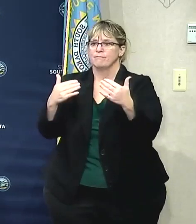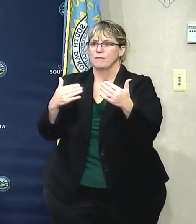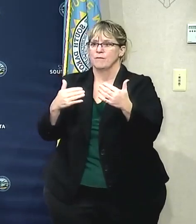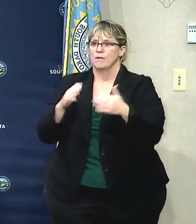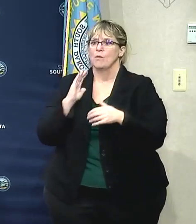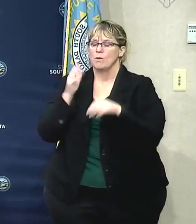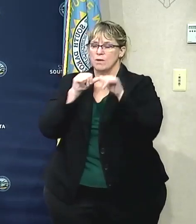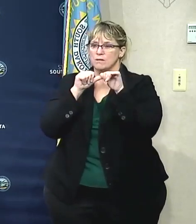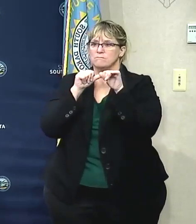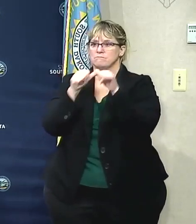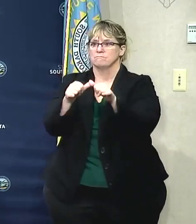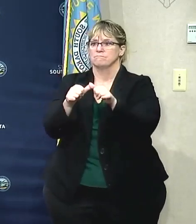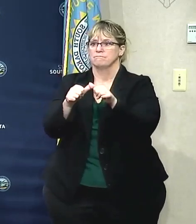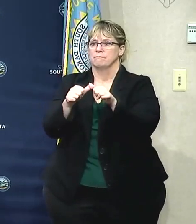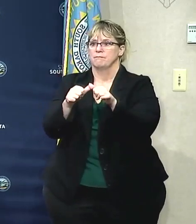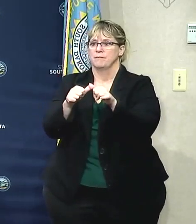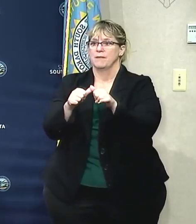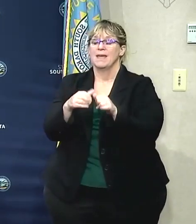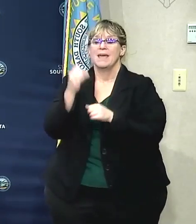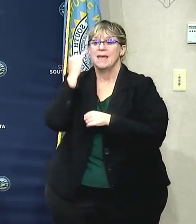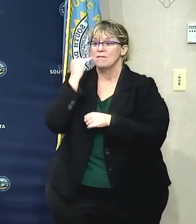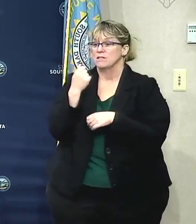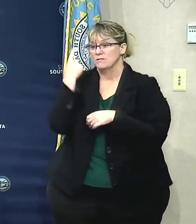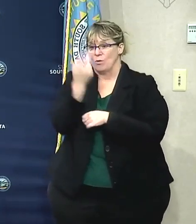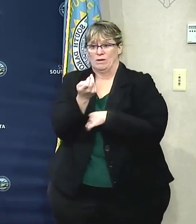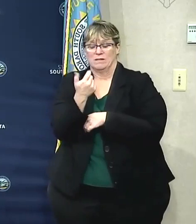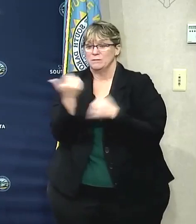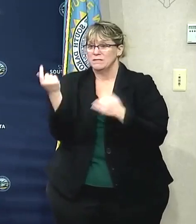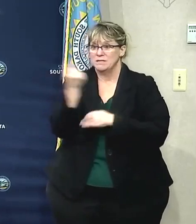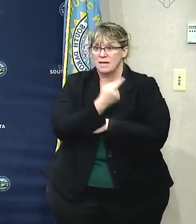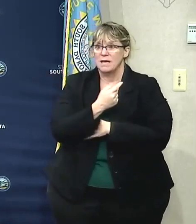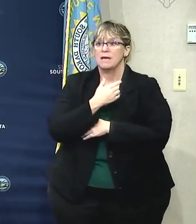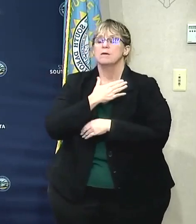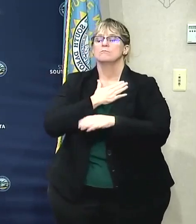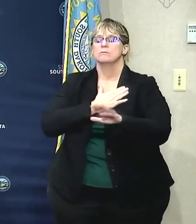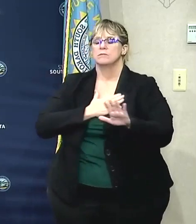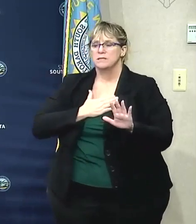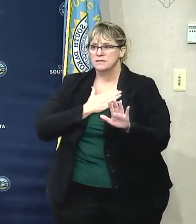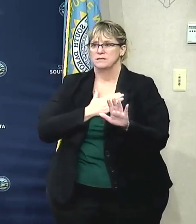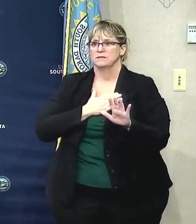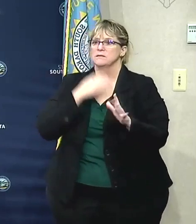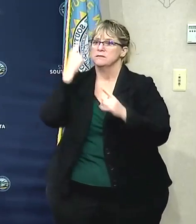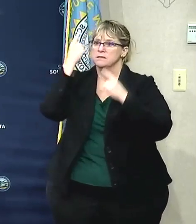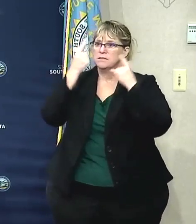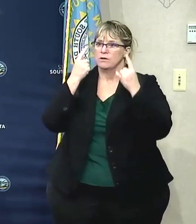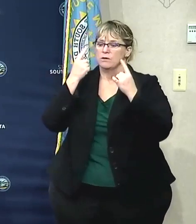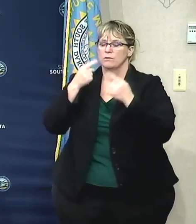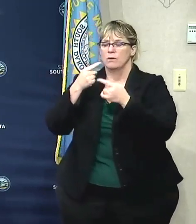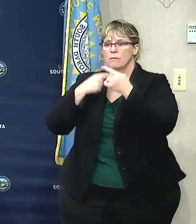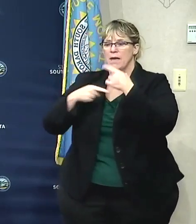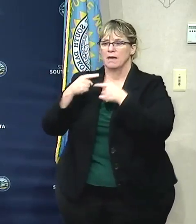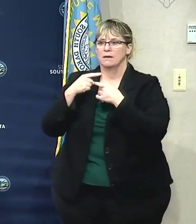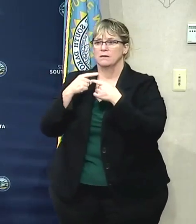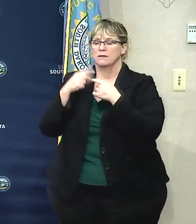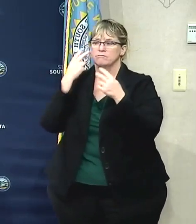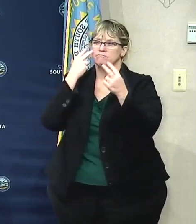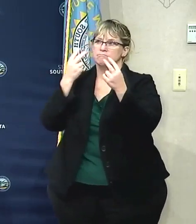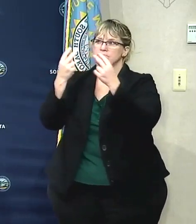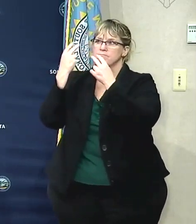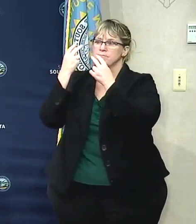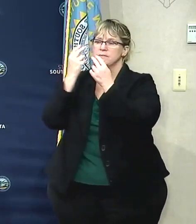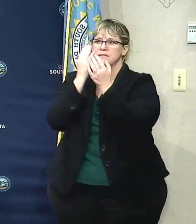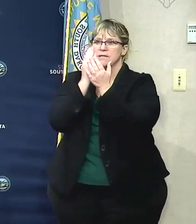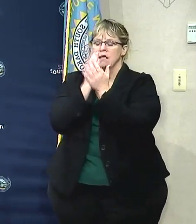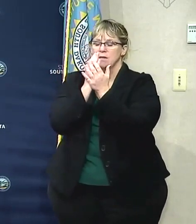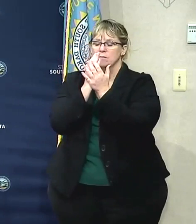will persevere. So even if it's just for a little bit today, would you please consider taking a step back? Press a